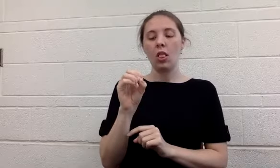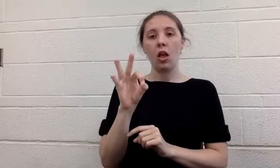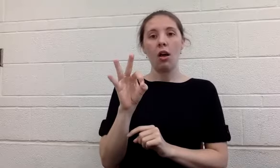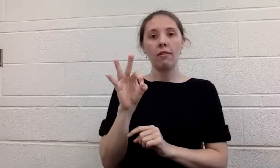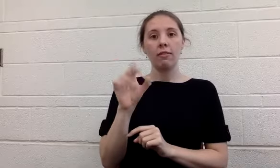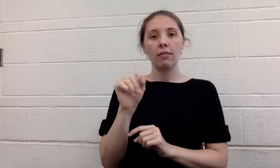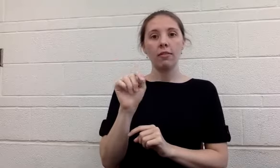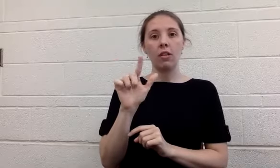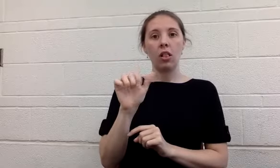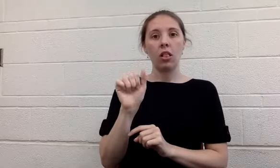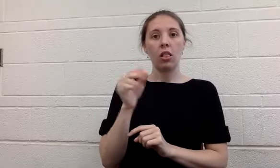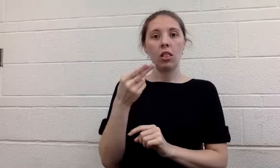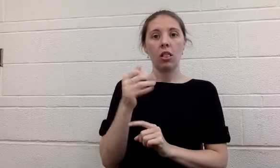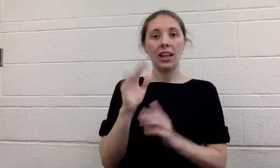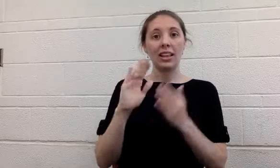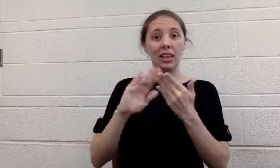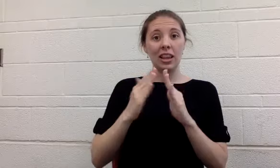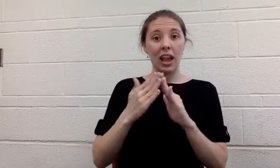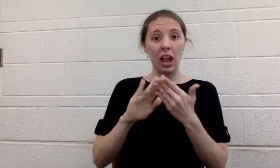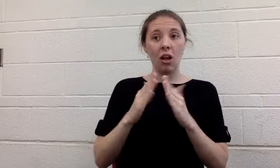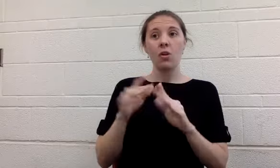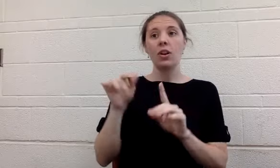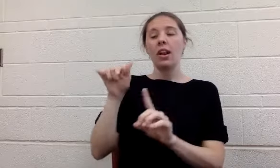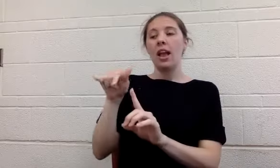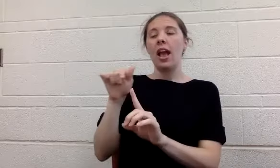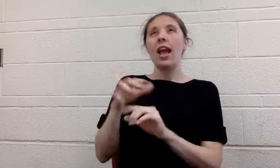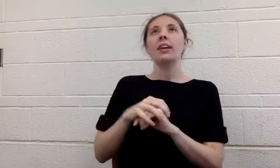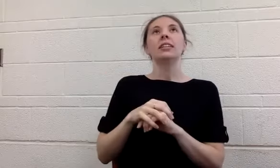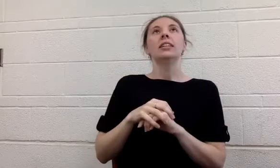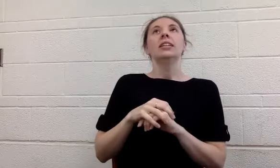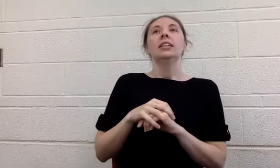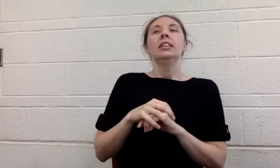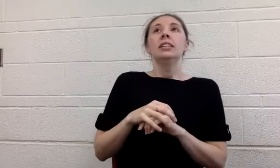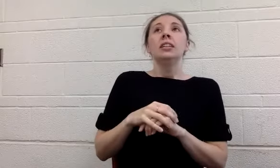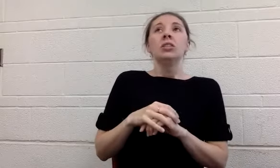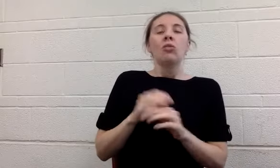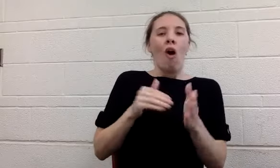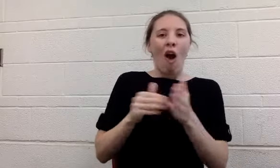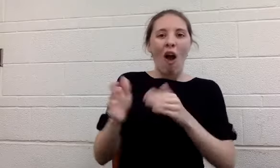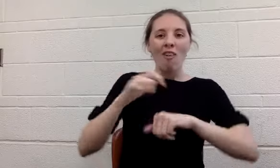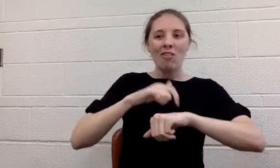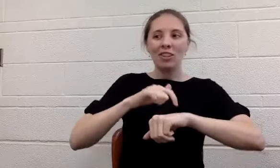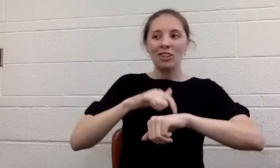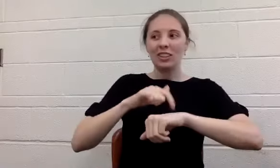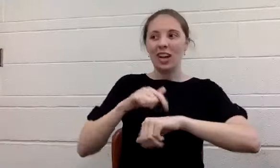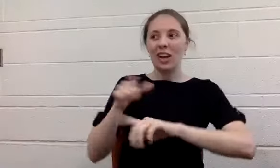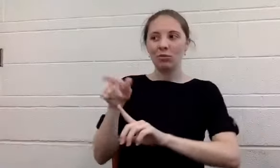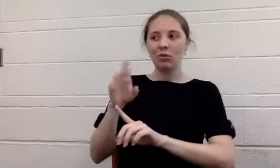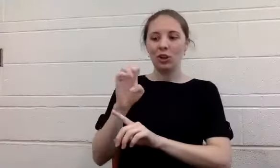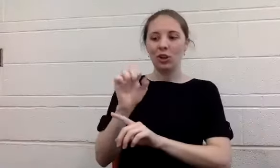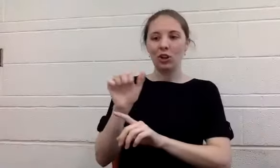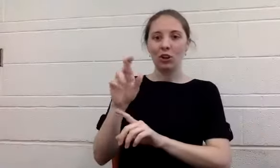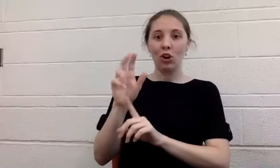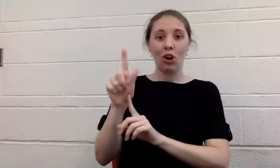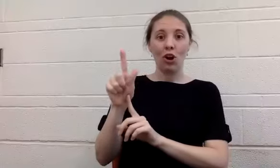of Butch's friends in AA, and they would never give him the eye or do whatever, knowing the behavior. They would always, "Hi, Earl, good to